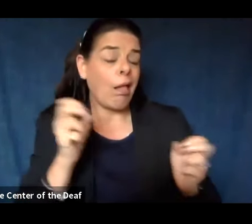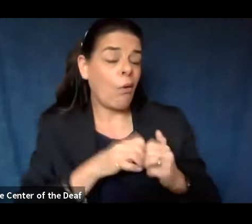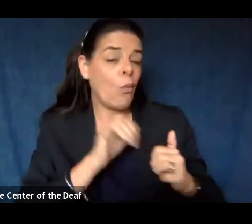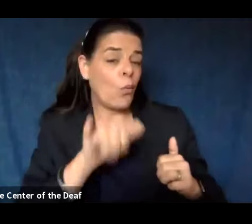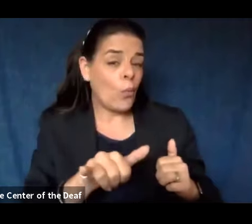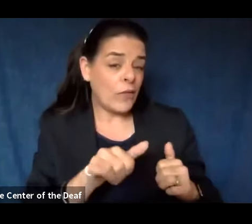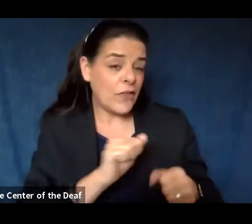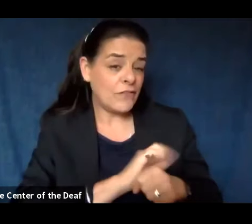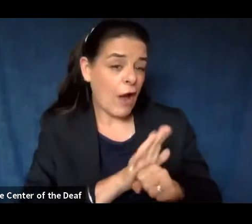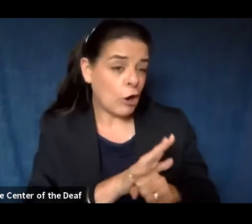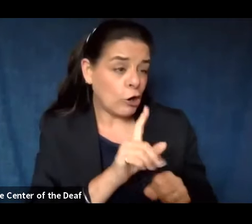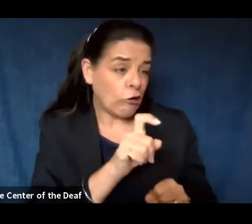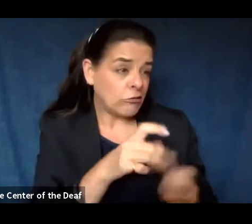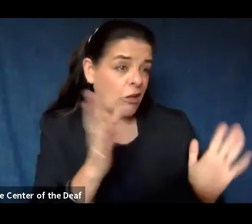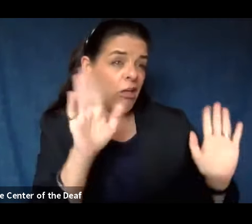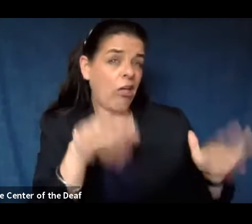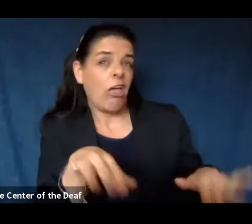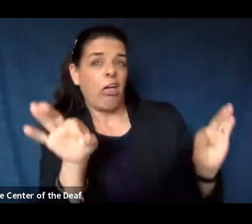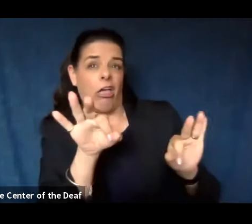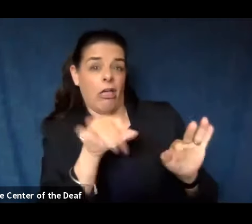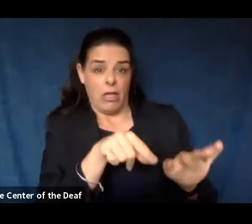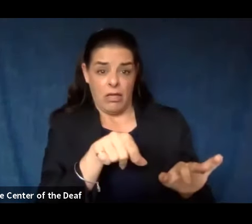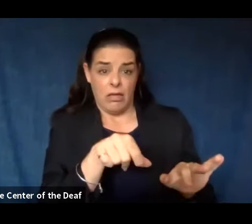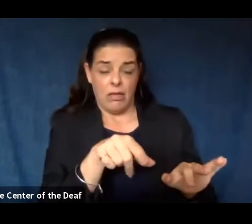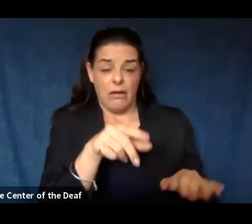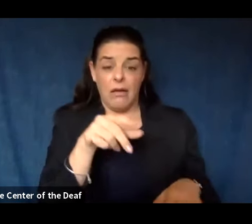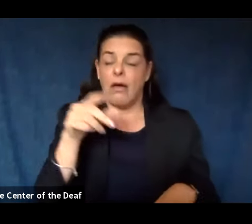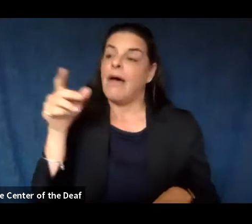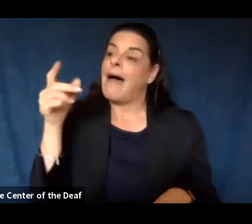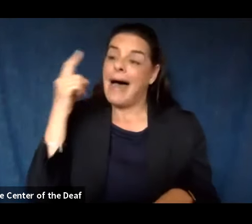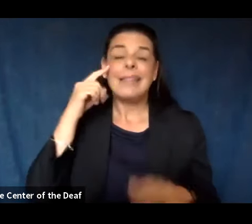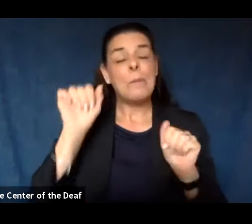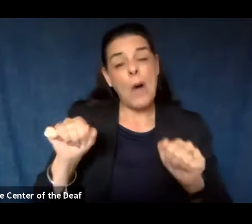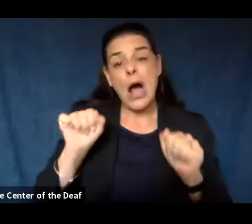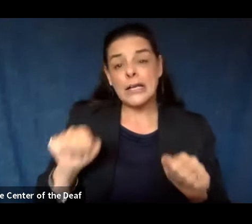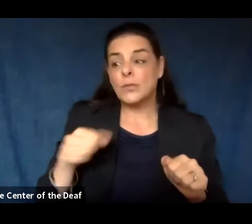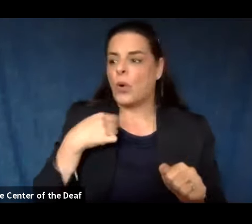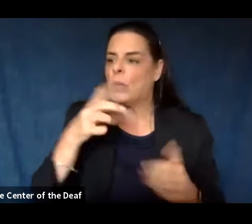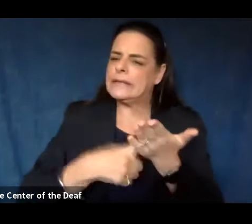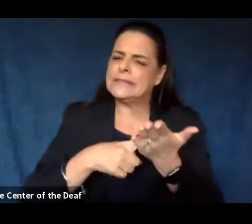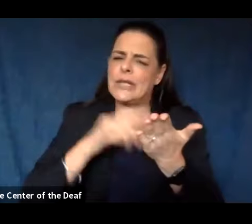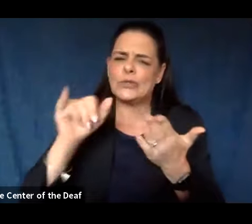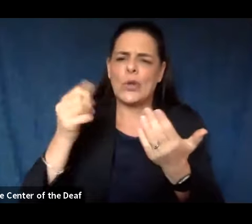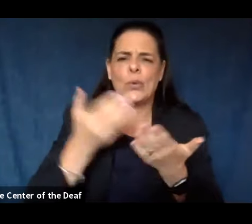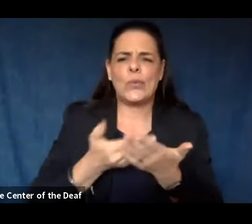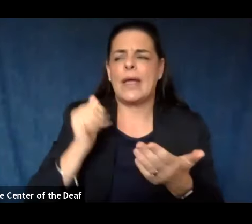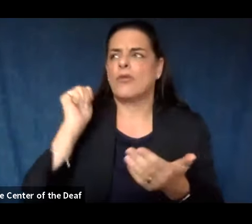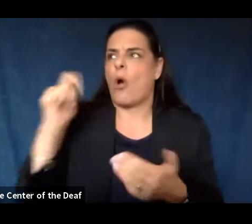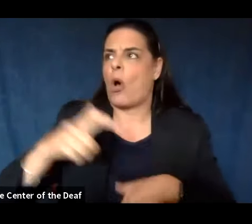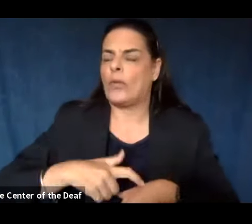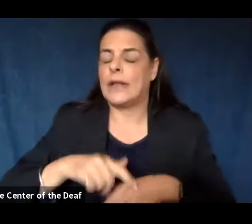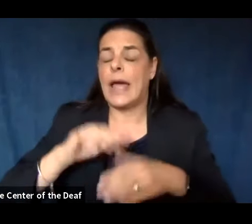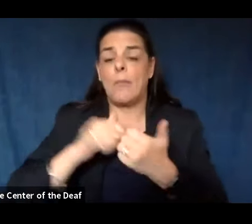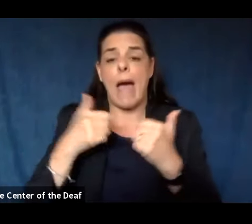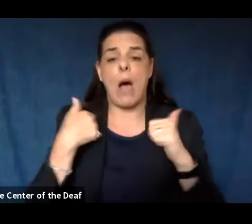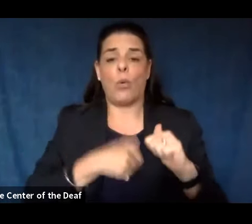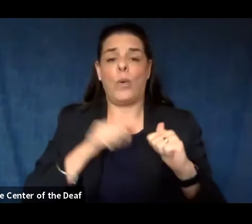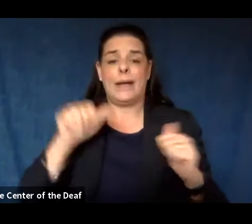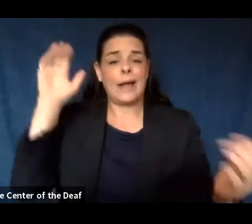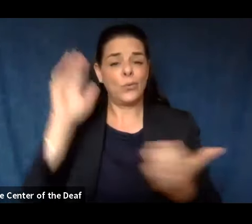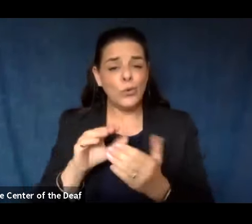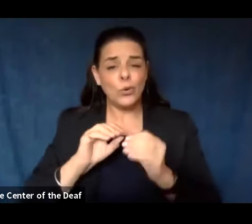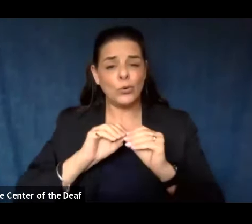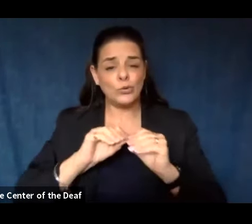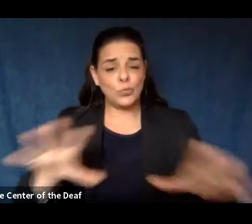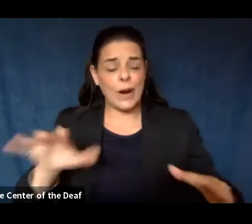why we talk about the same things all the time of all of the things that we can do to reduce the spread of this disease within our